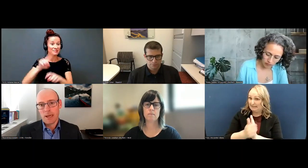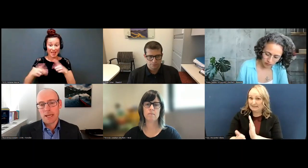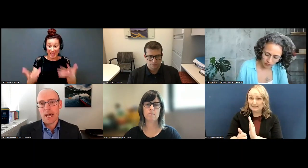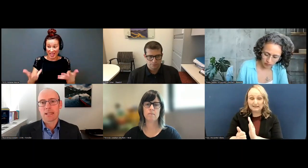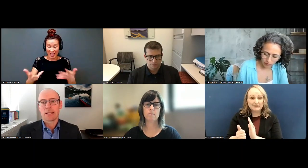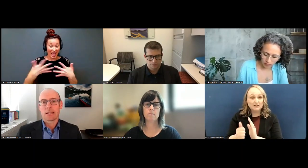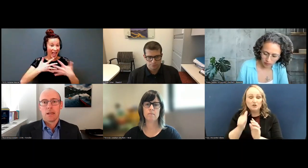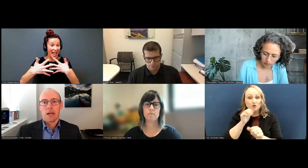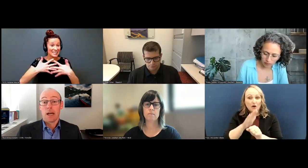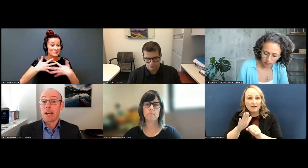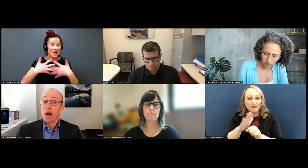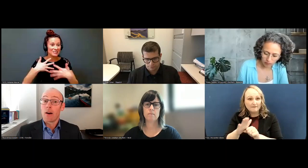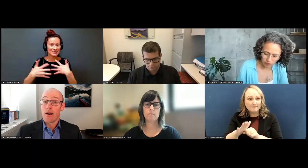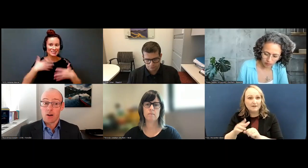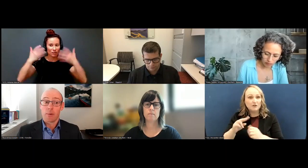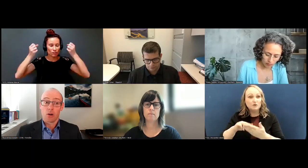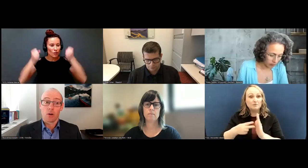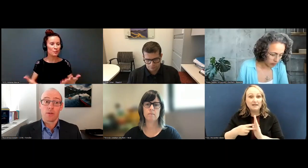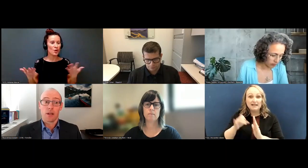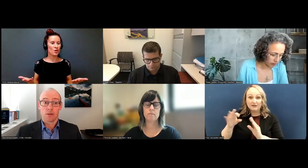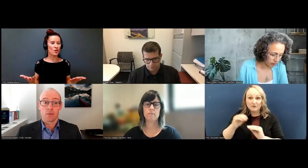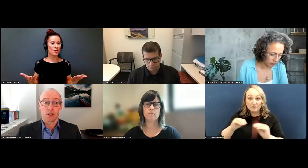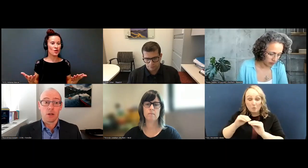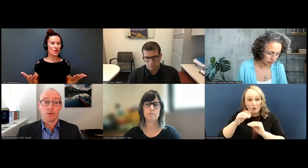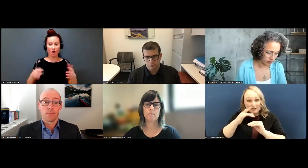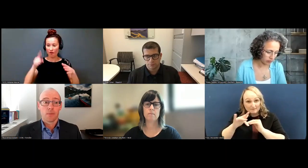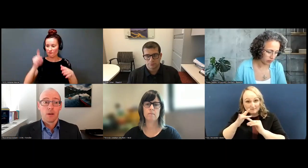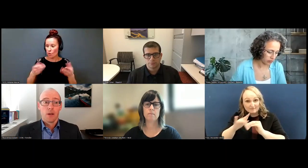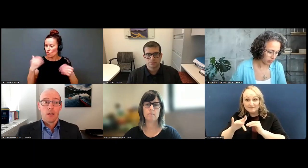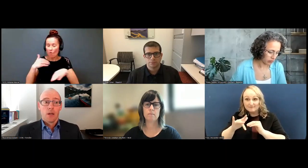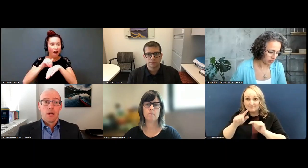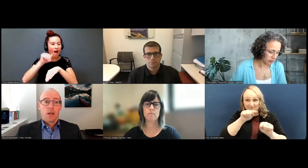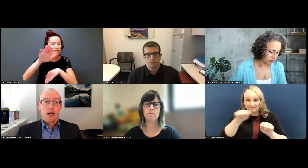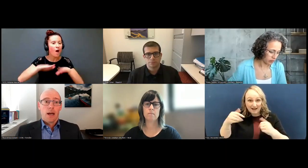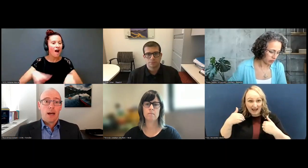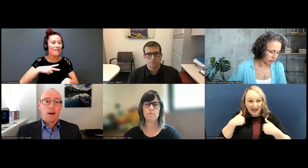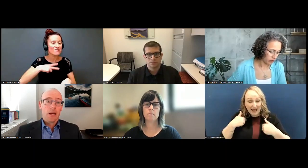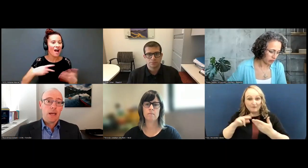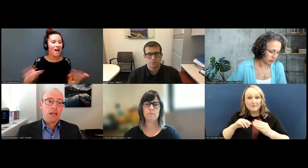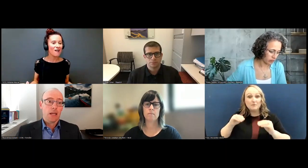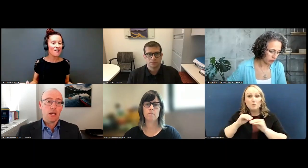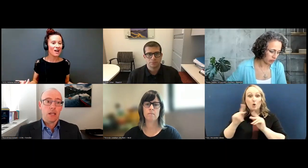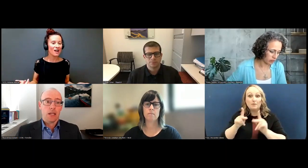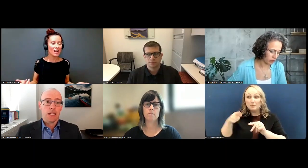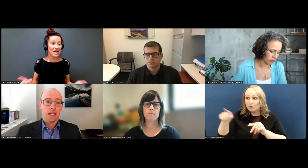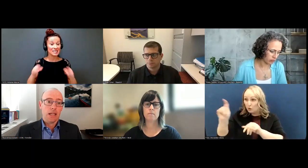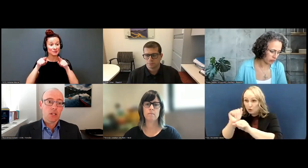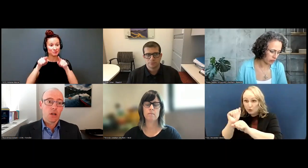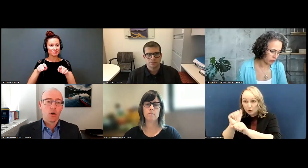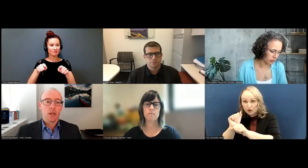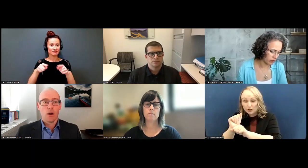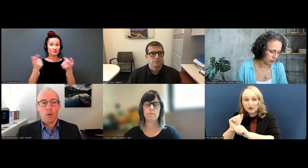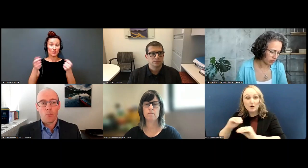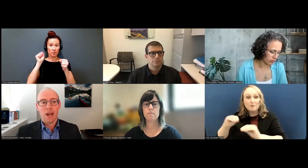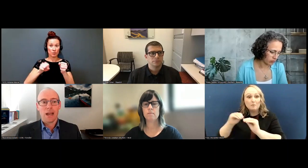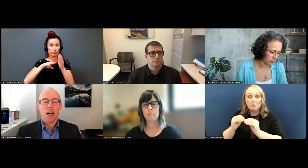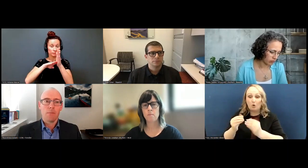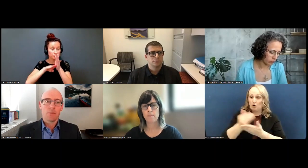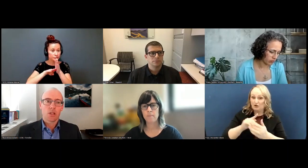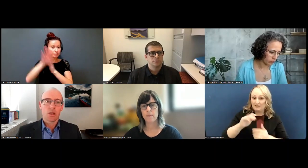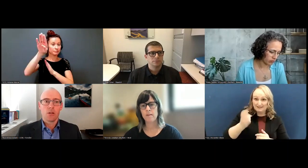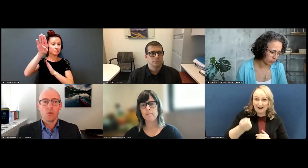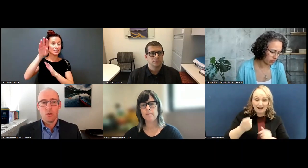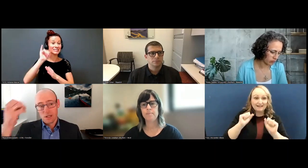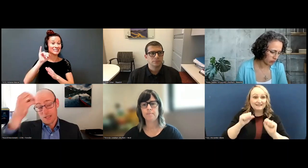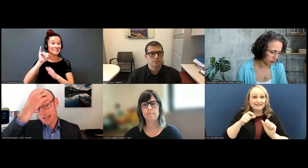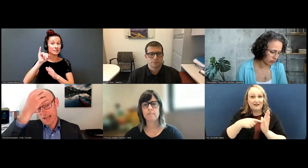people paying taxes, and higher economic growth as a result. And so, when it